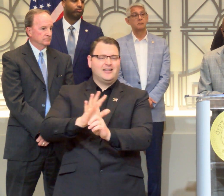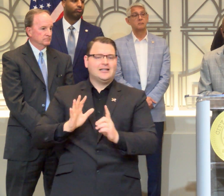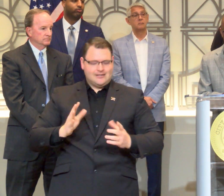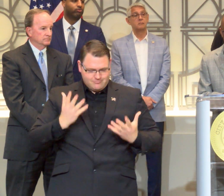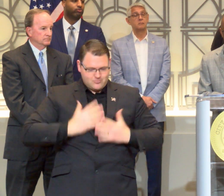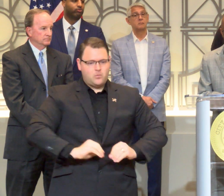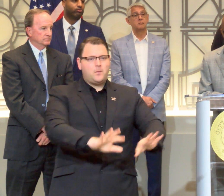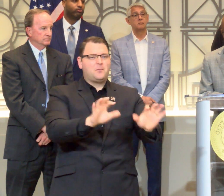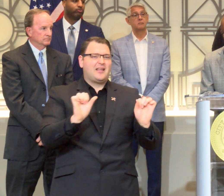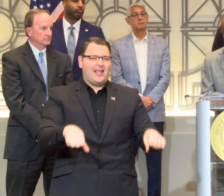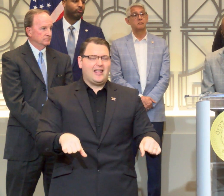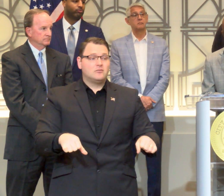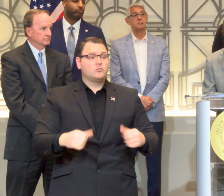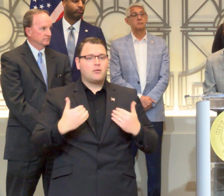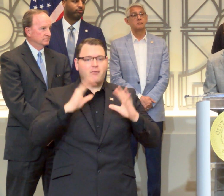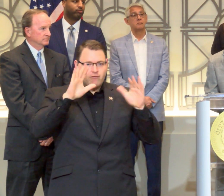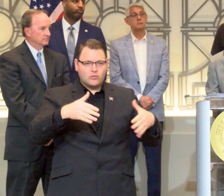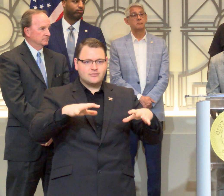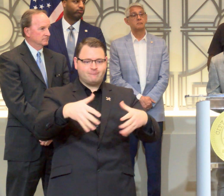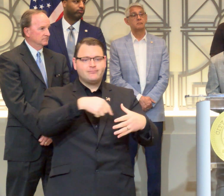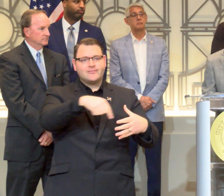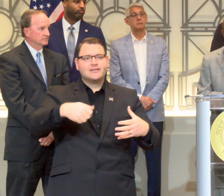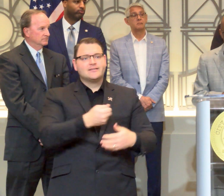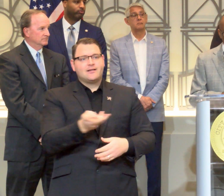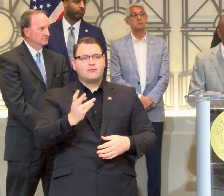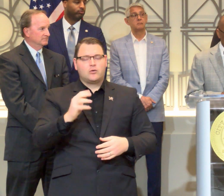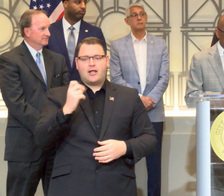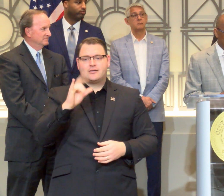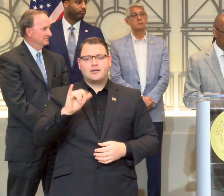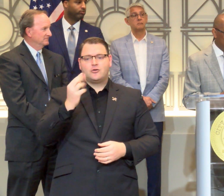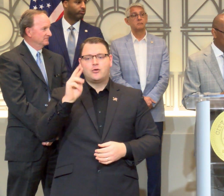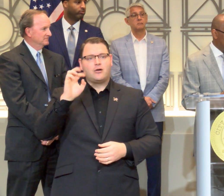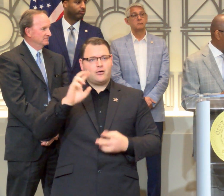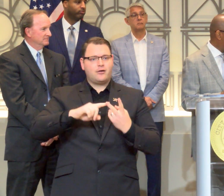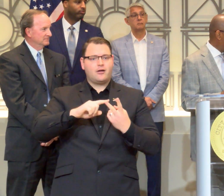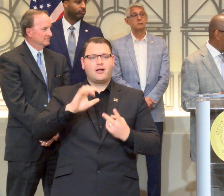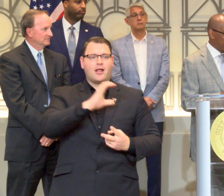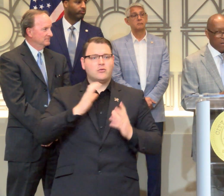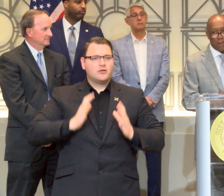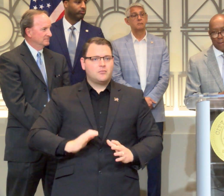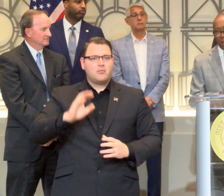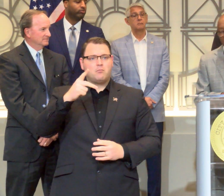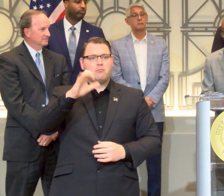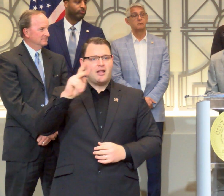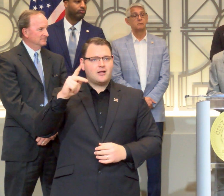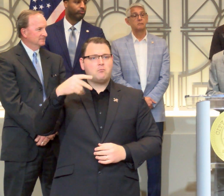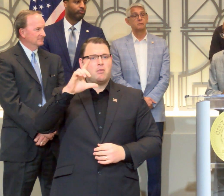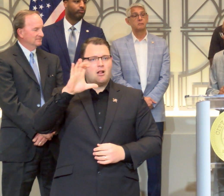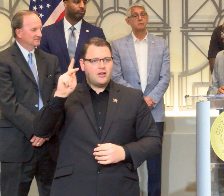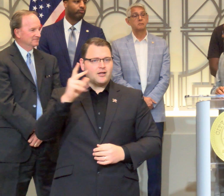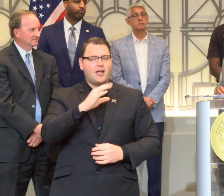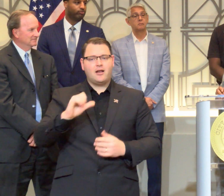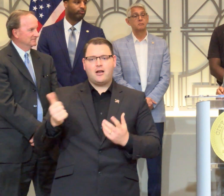we have several millennials that are here today. Ashley Paige Turner being one, Councilmember Peck, Councilmember Pollard being